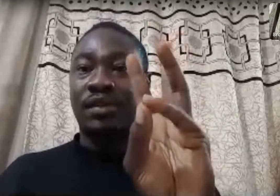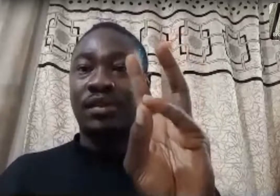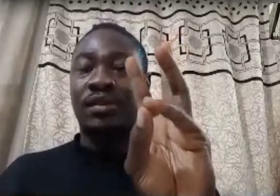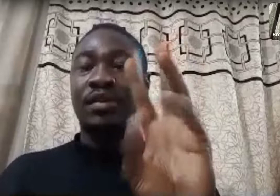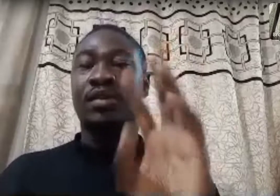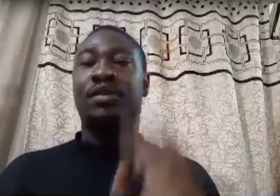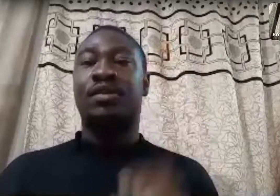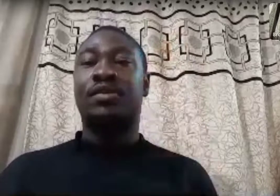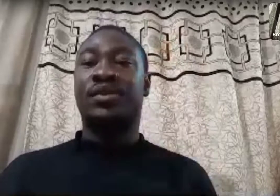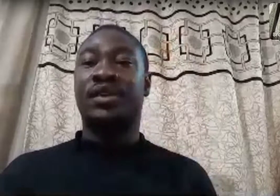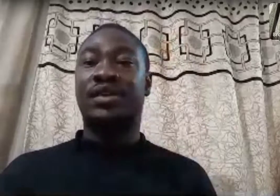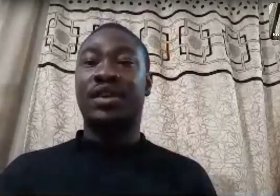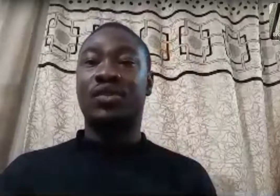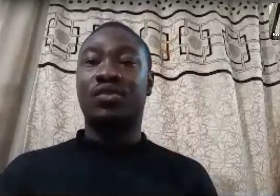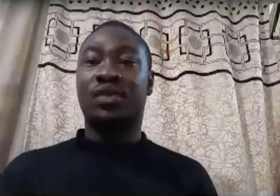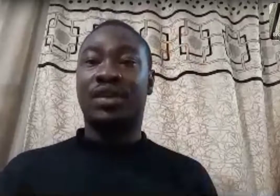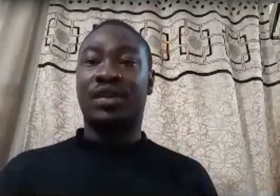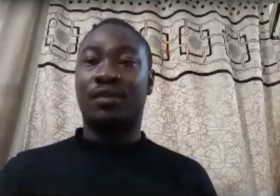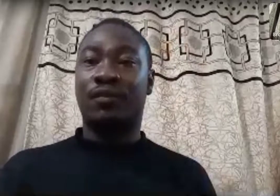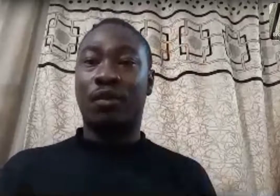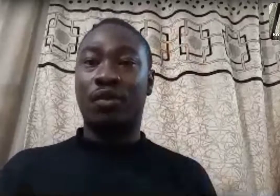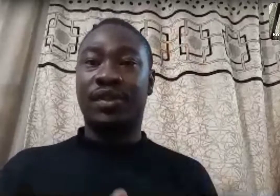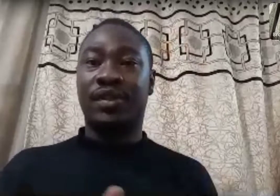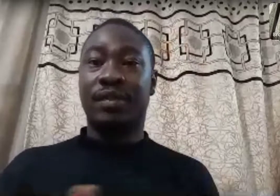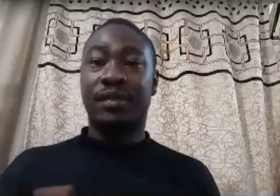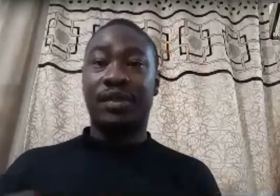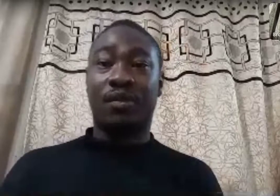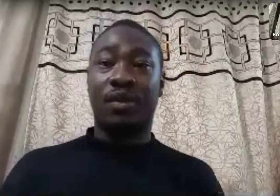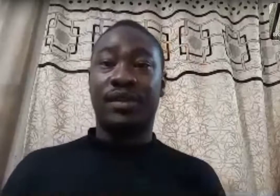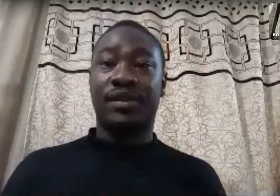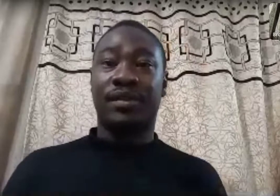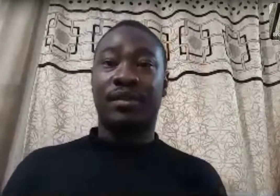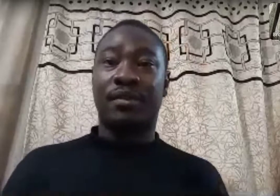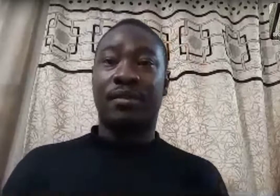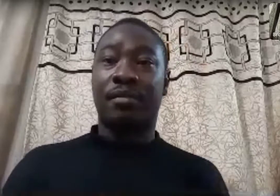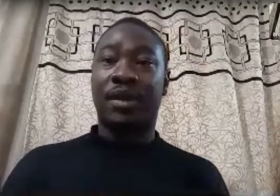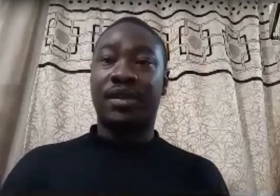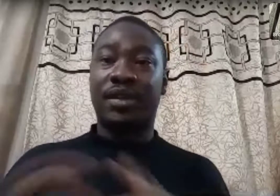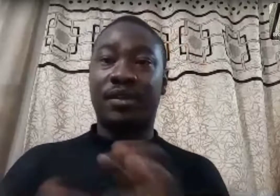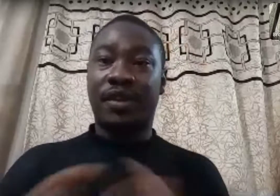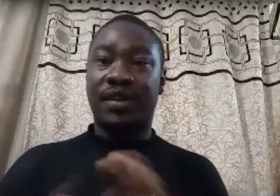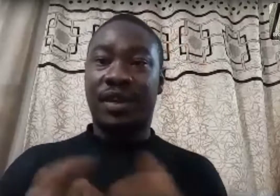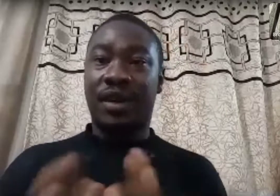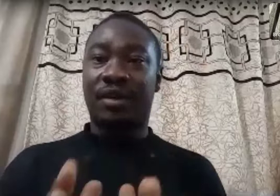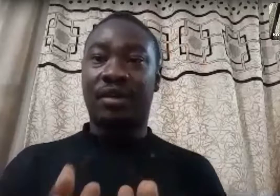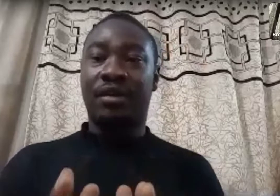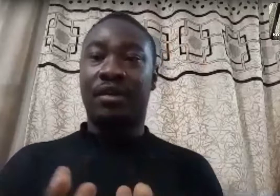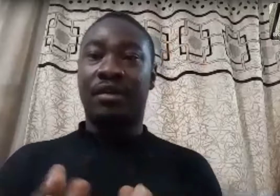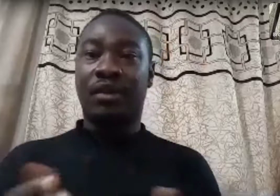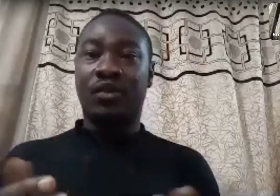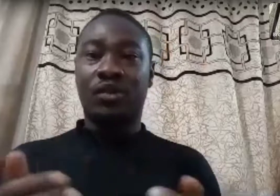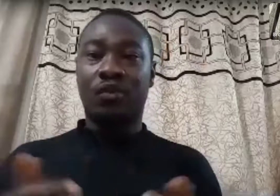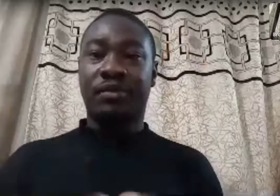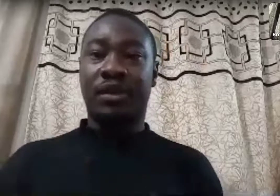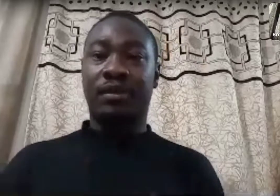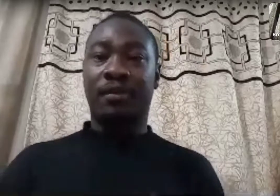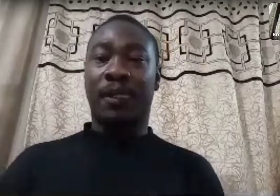16 to 19 follows the same sequence, but in a different style. Now, just watch me. 16 to